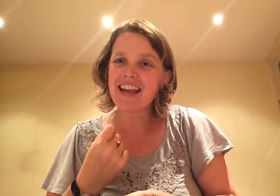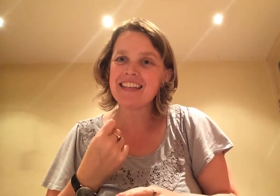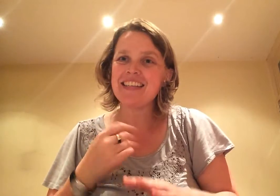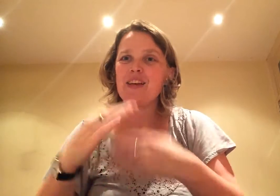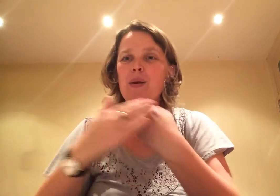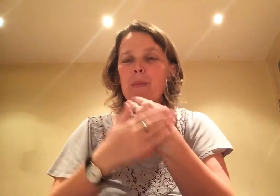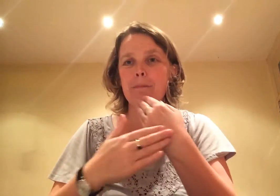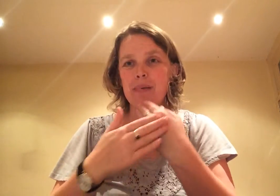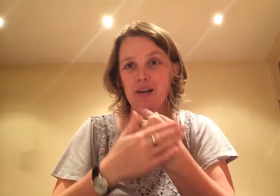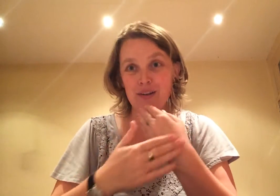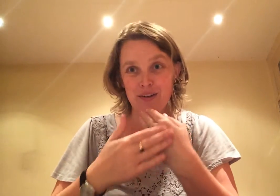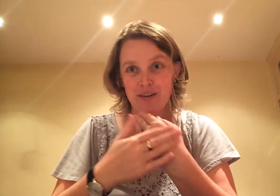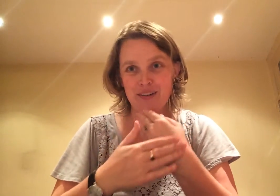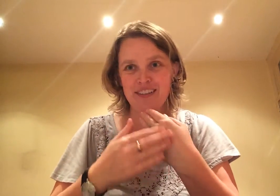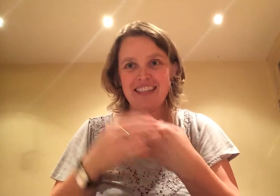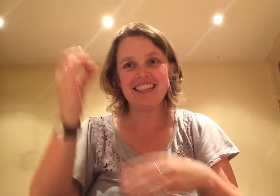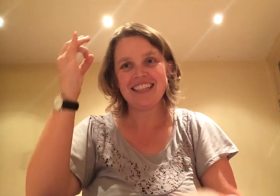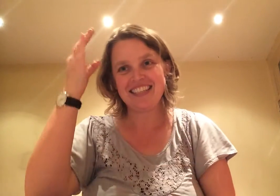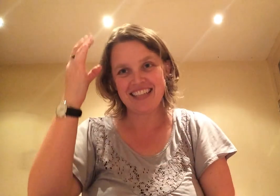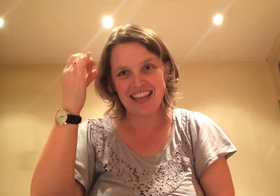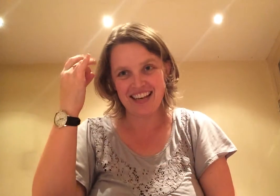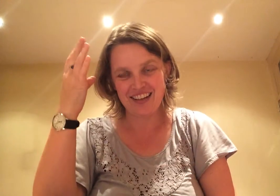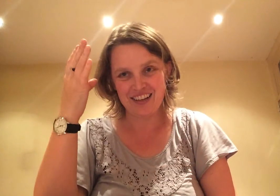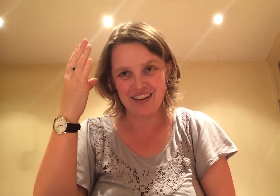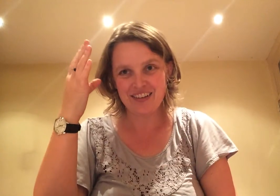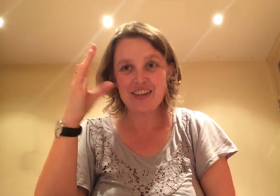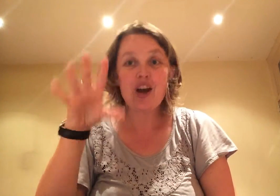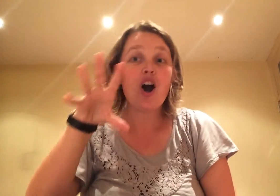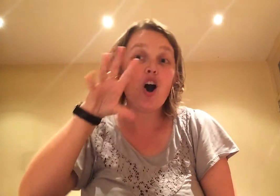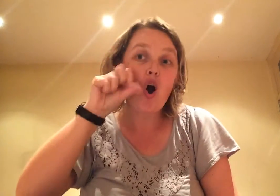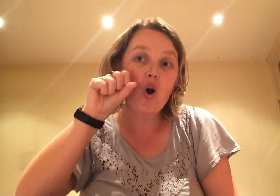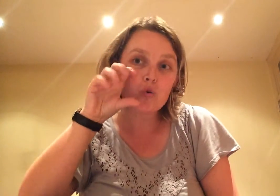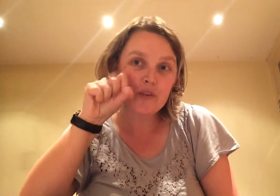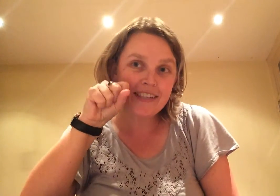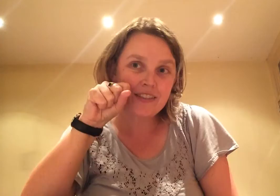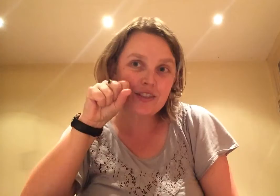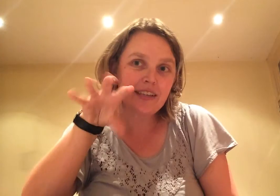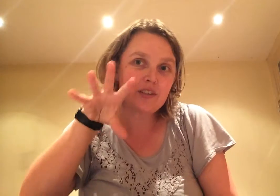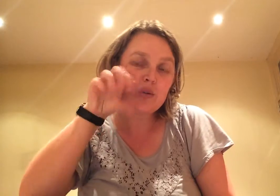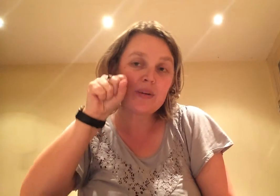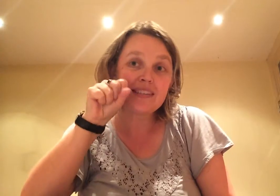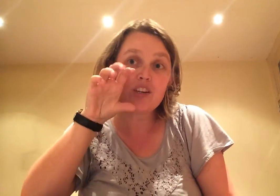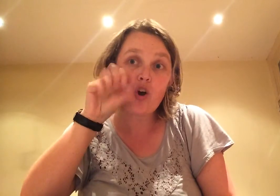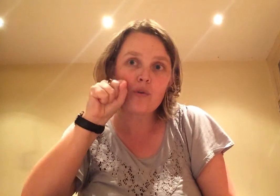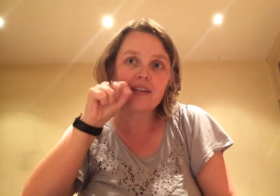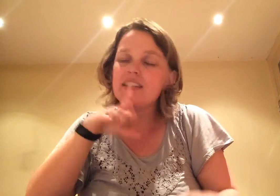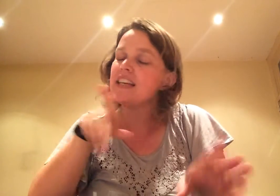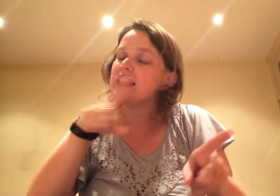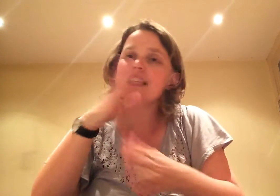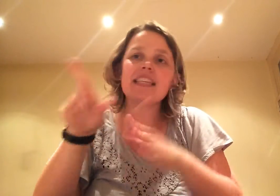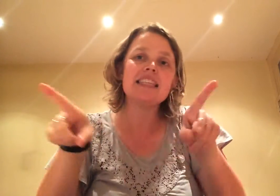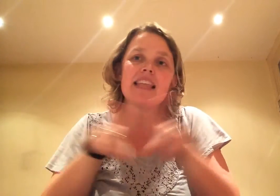red, blue, yellow, orange, like you're squeezing an orange. It's the